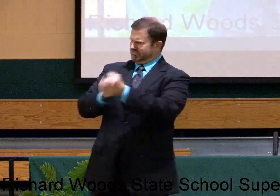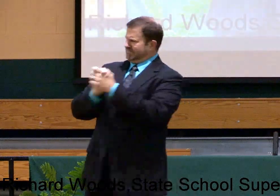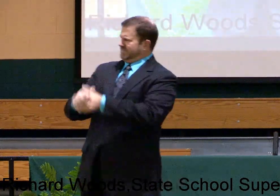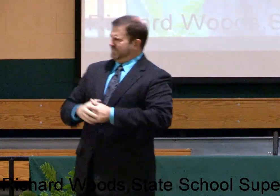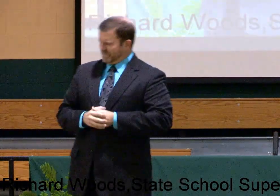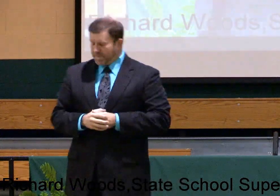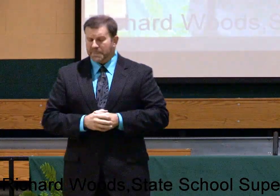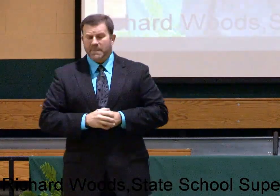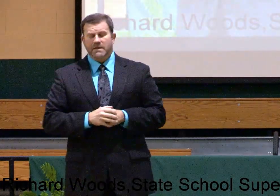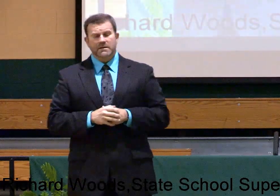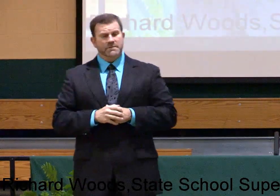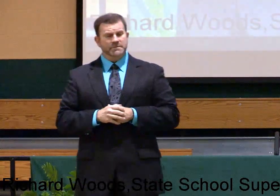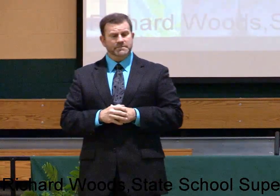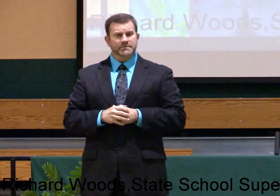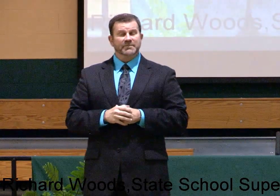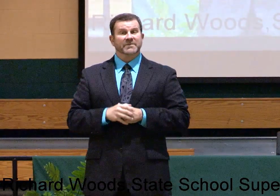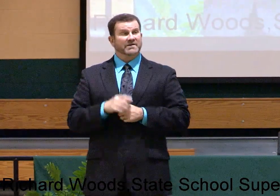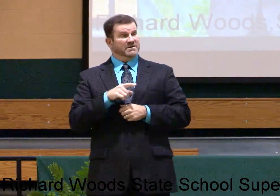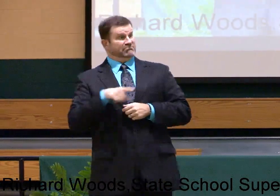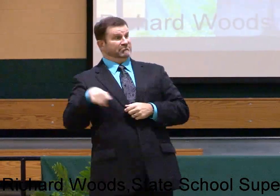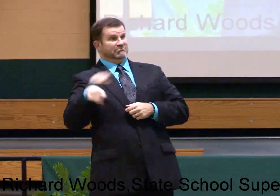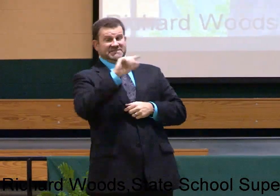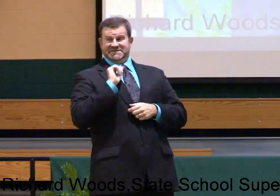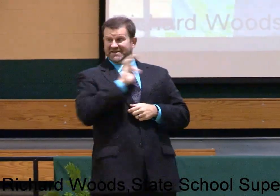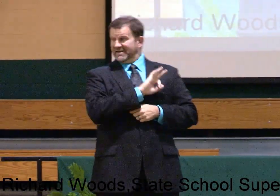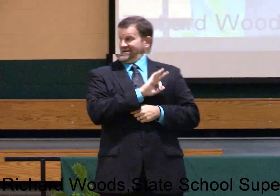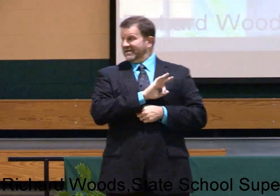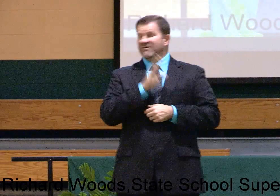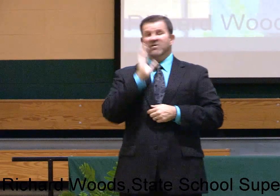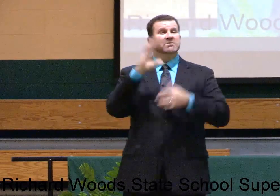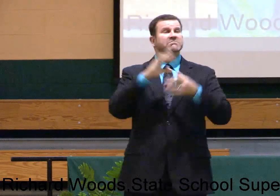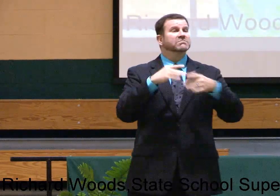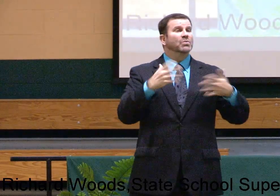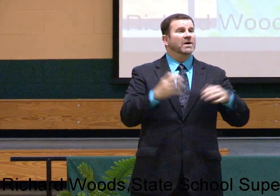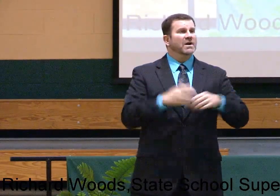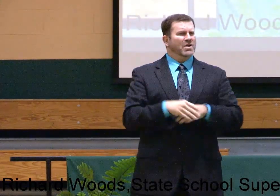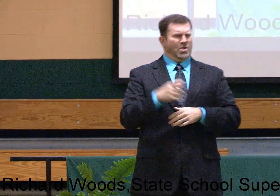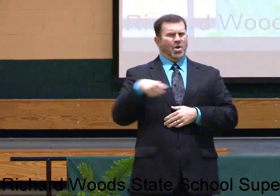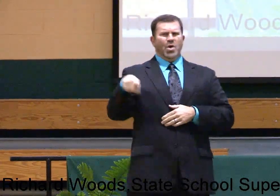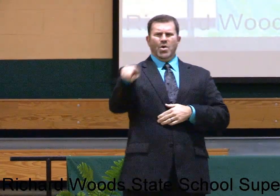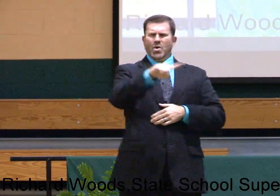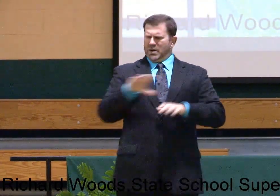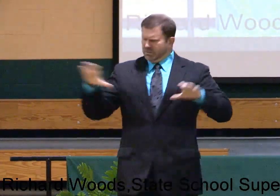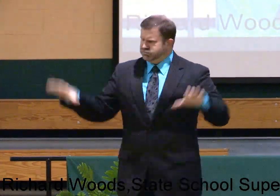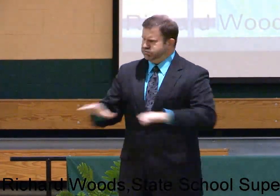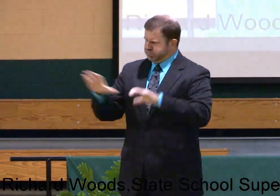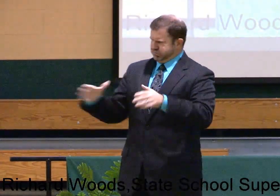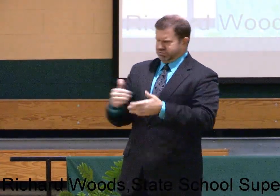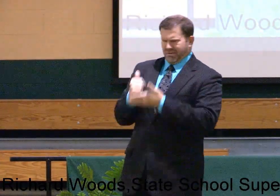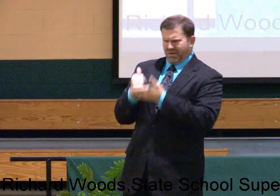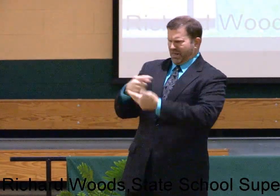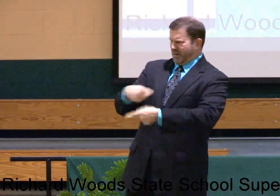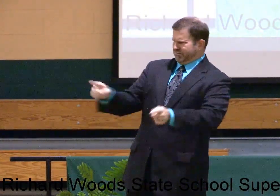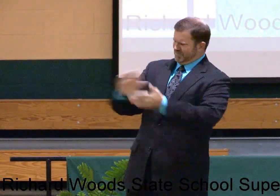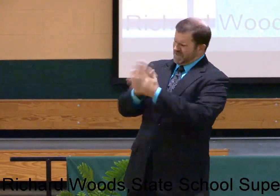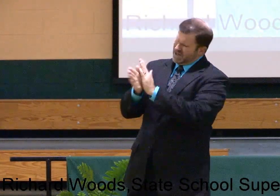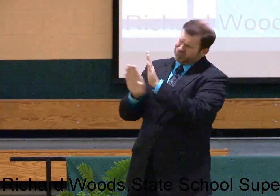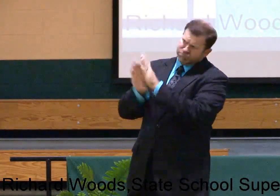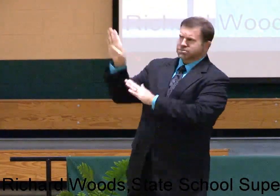for the staff, what I would say is that you are makers of excellence. And I appreciate the work that you